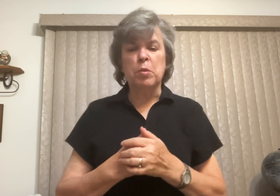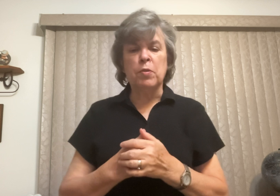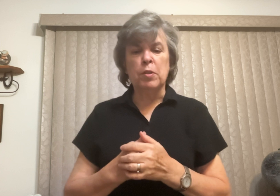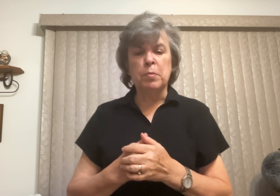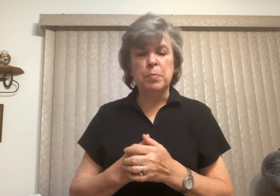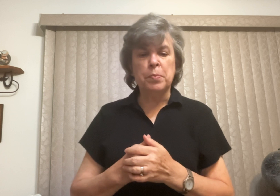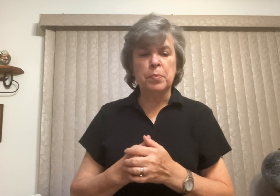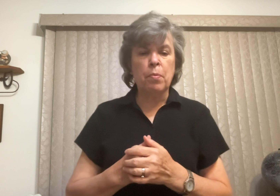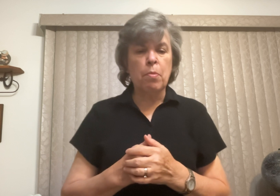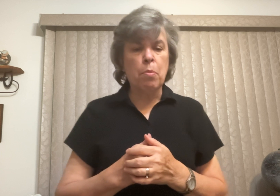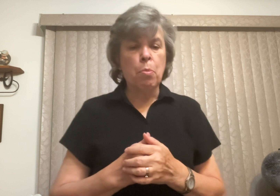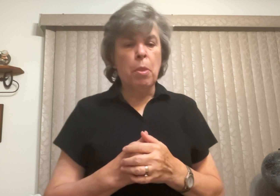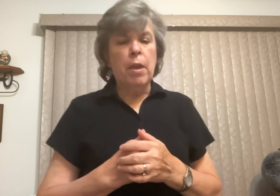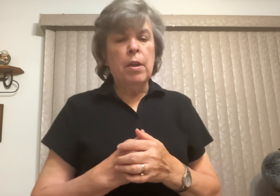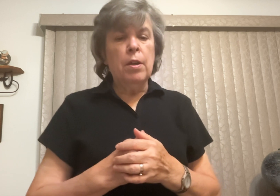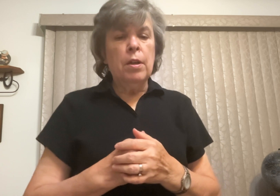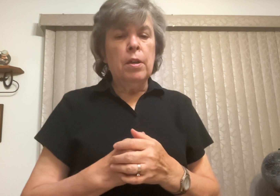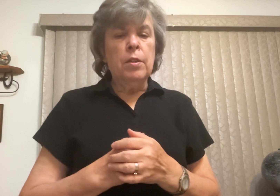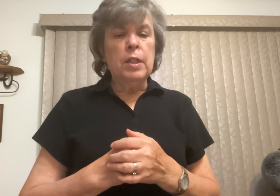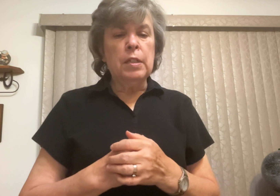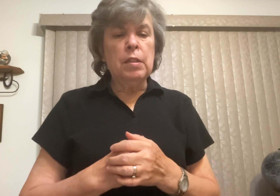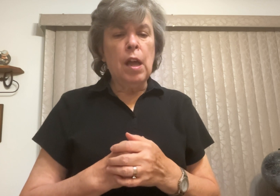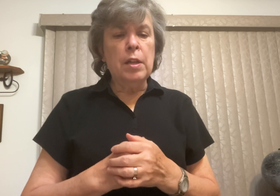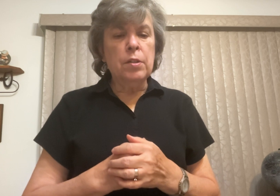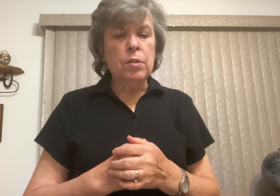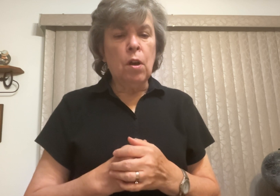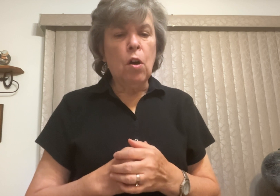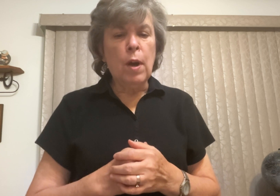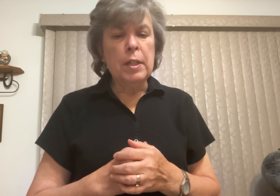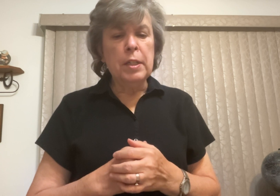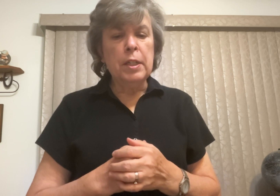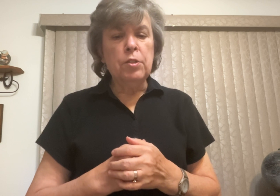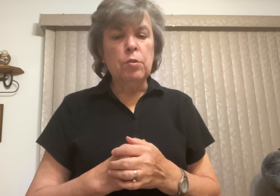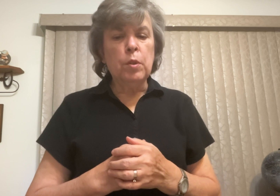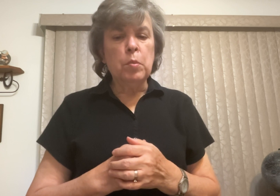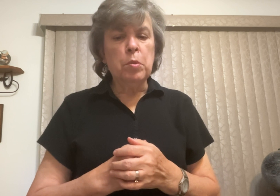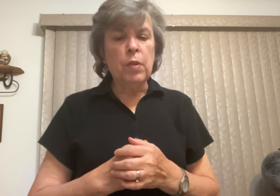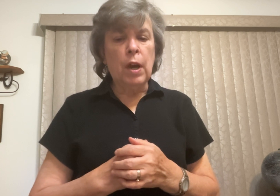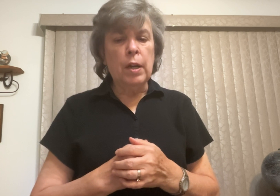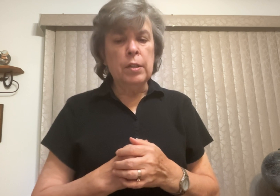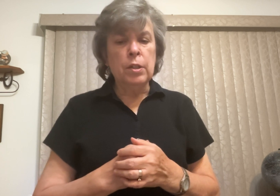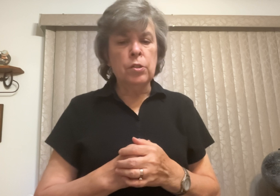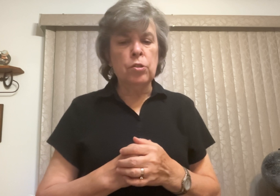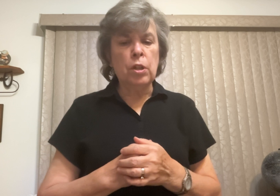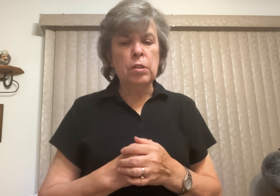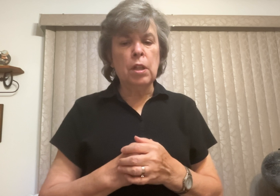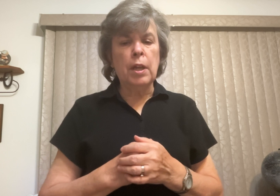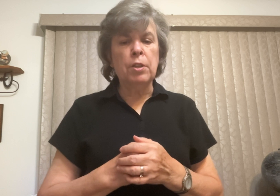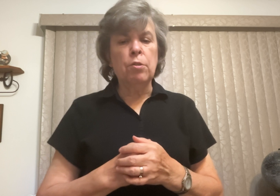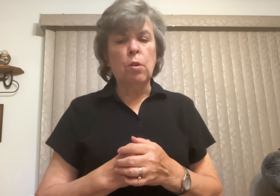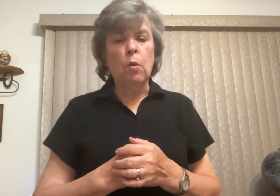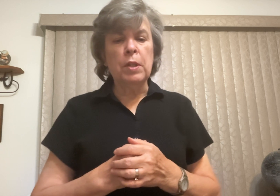prefer. The next line is, all I need you will provide, just like you always